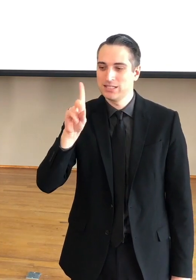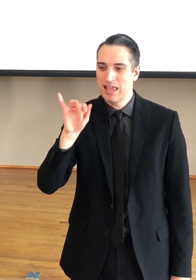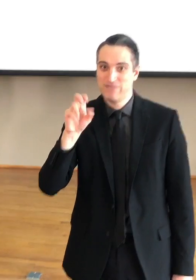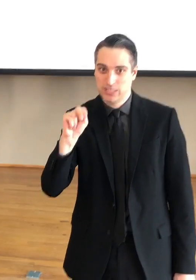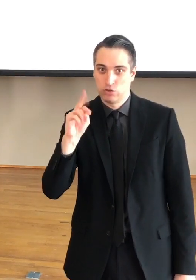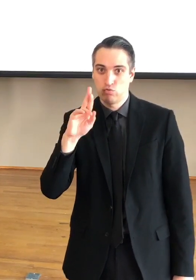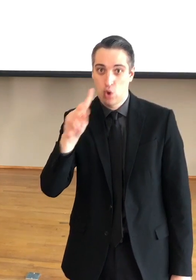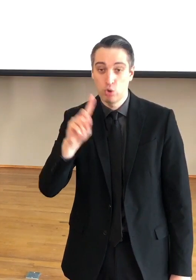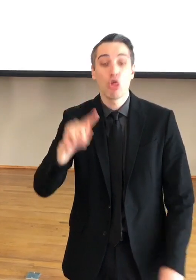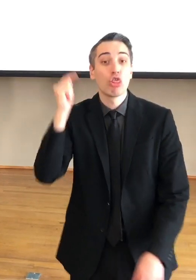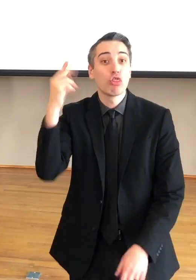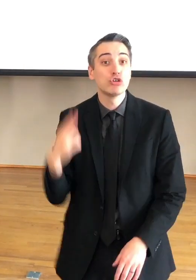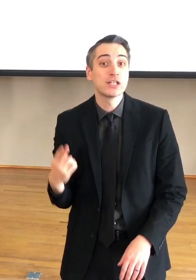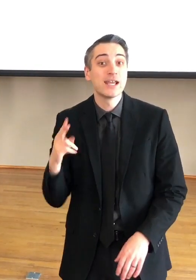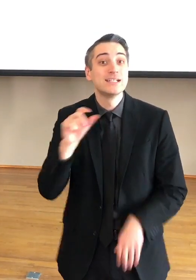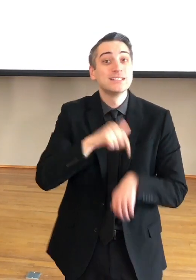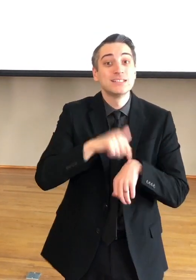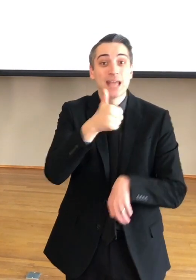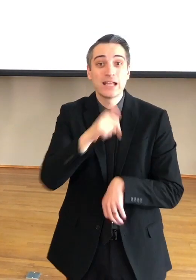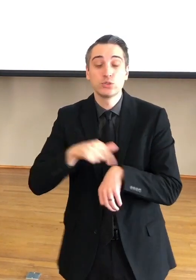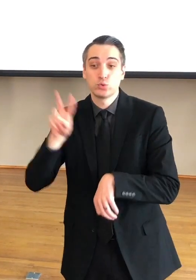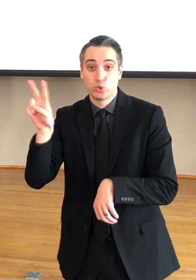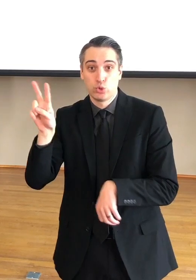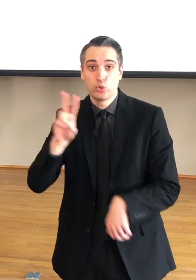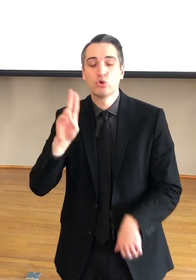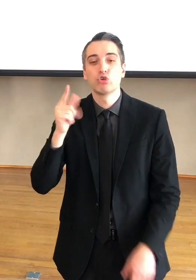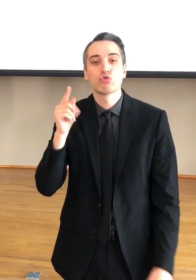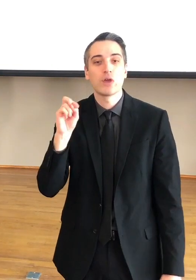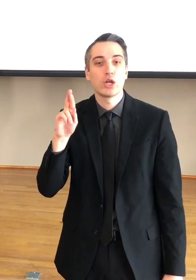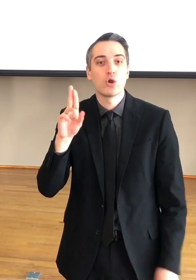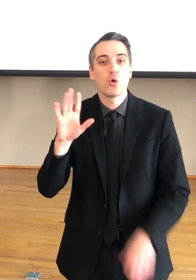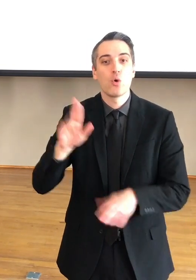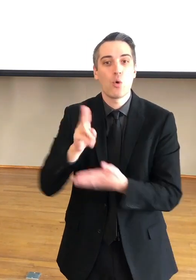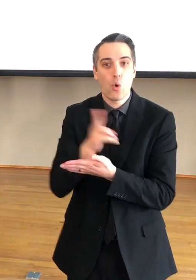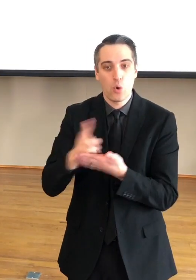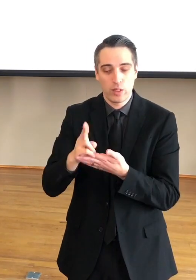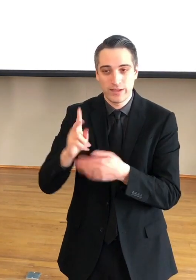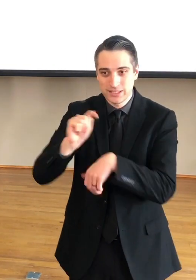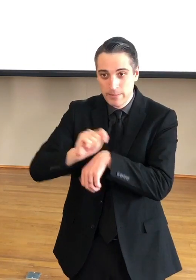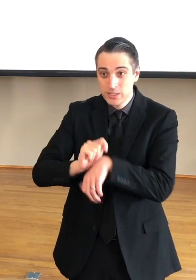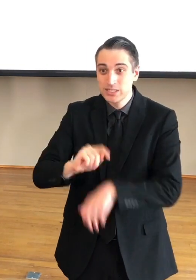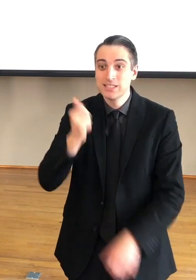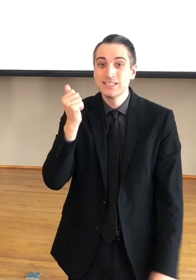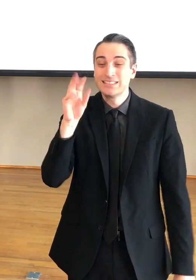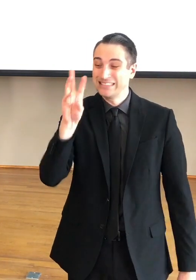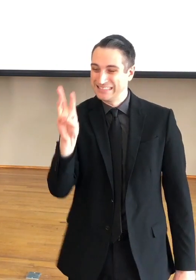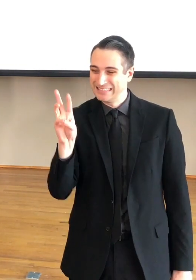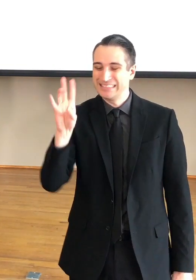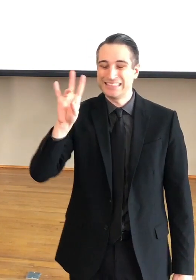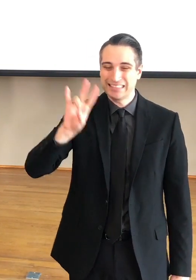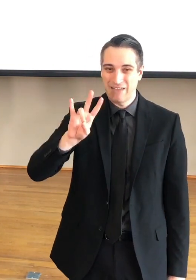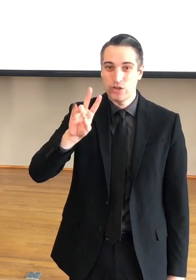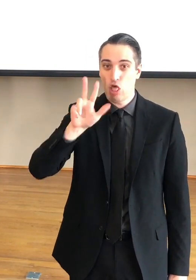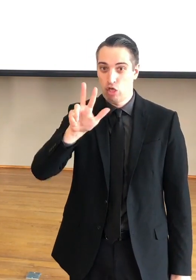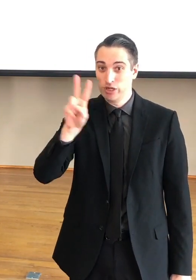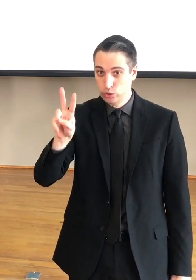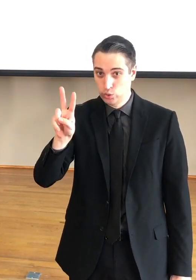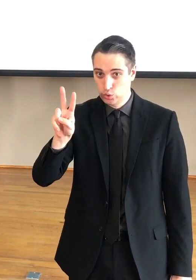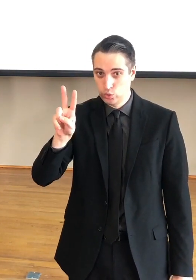Thursday, 10 a.m. to 2 p.m., Greater Holy Temple, 6702 Dort Highway.